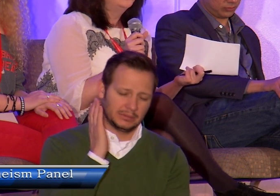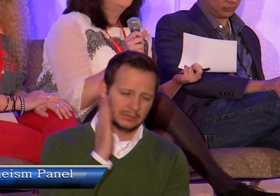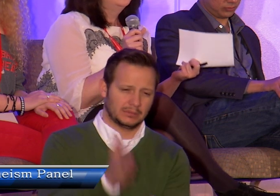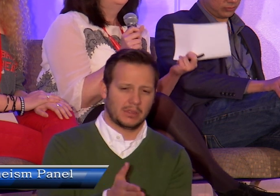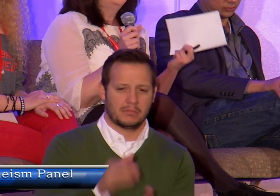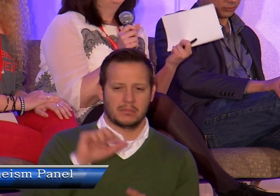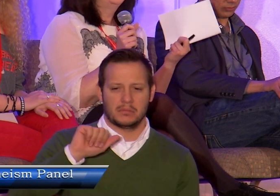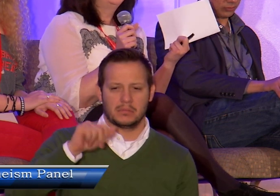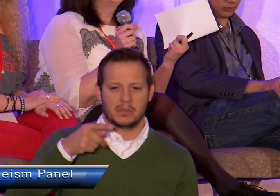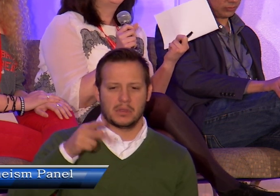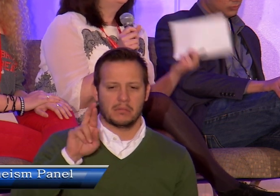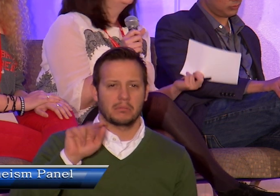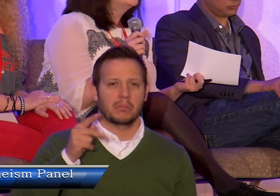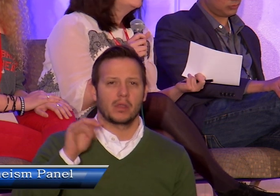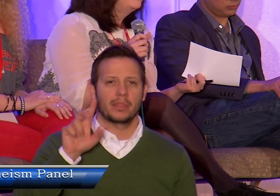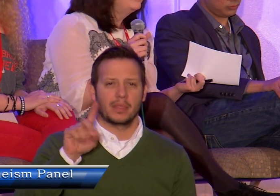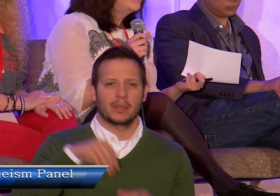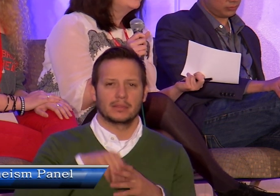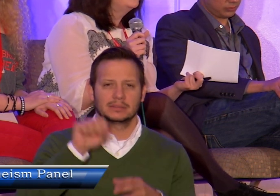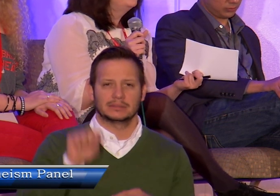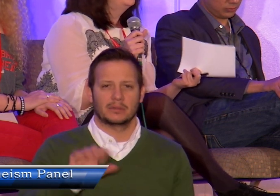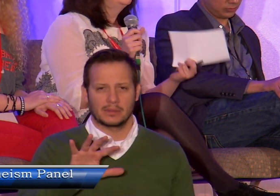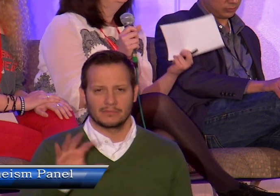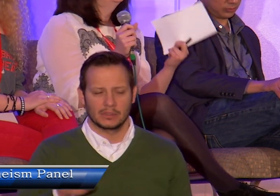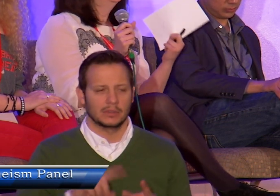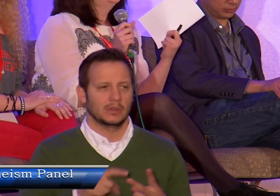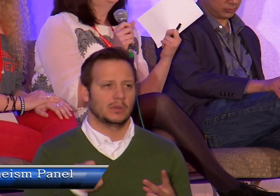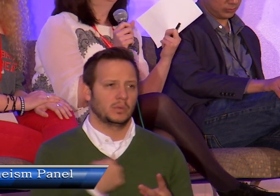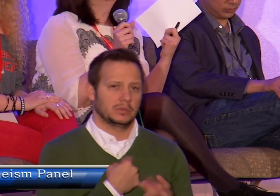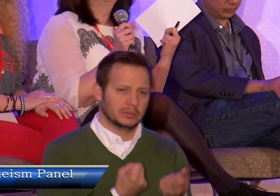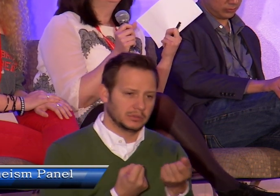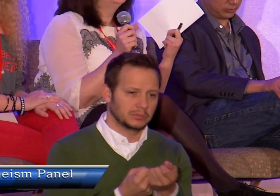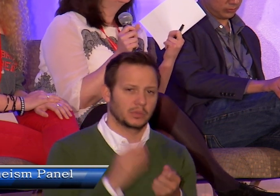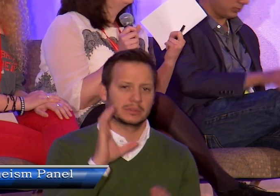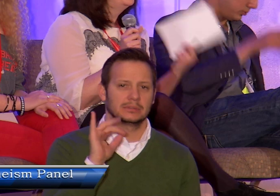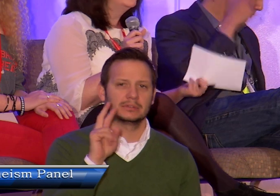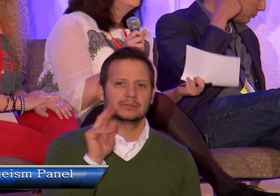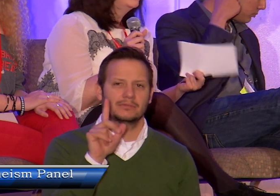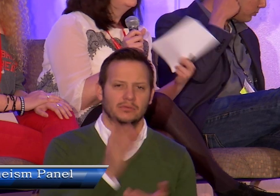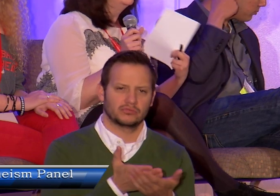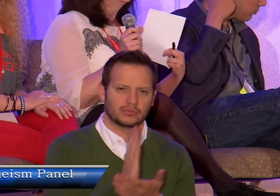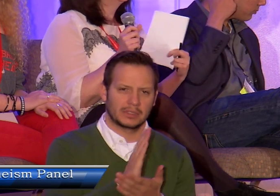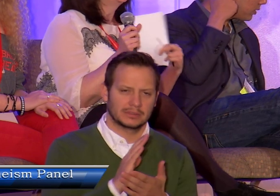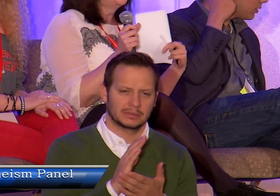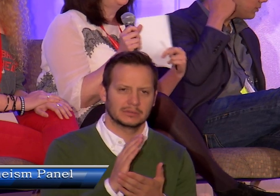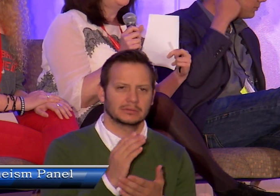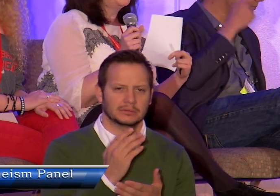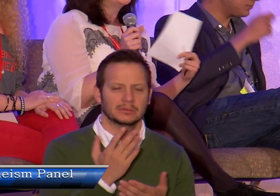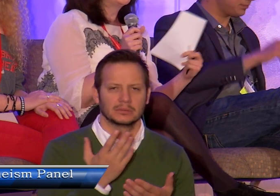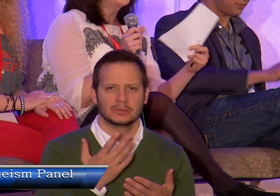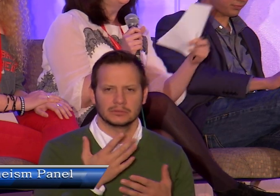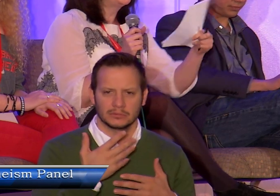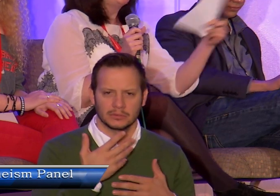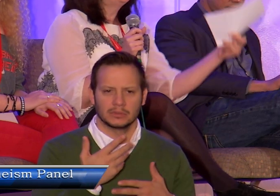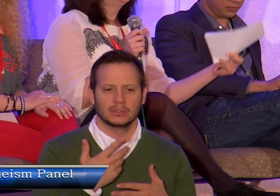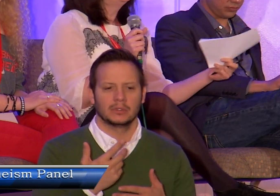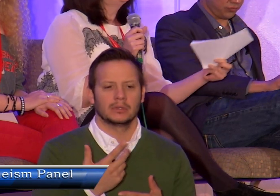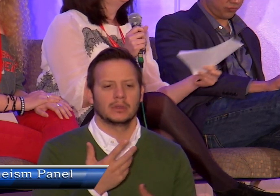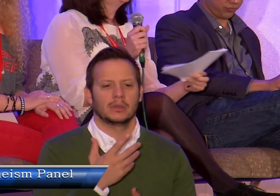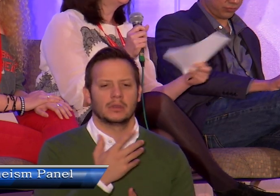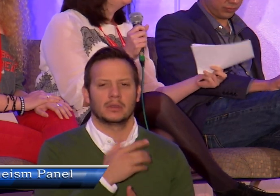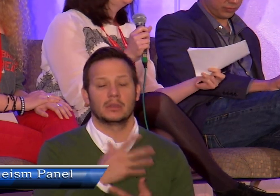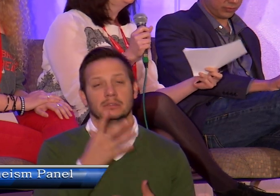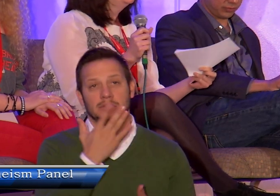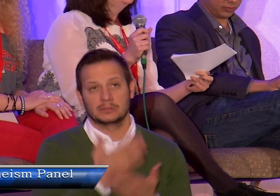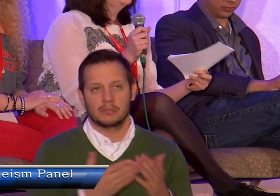Africa, when we supported the civil rights movement, when we supported, and I'm not talking about us, some of this happened